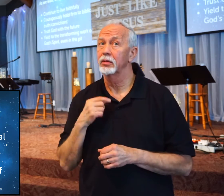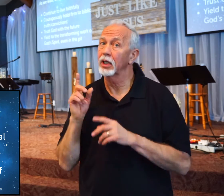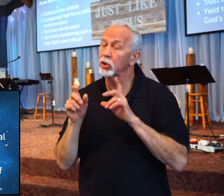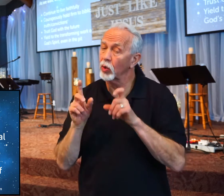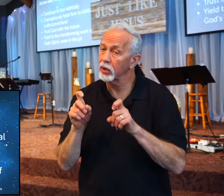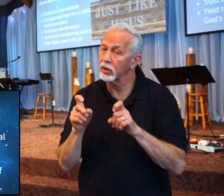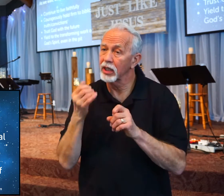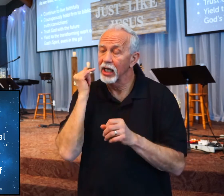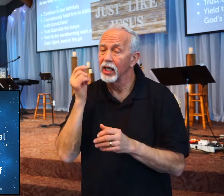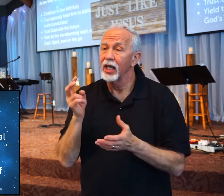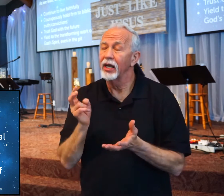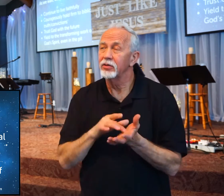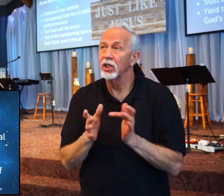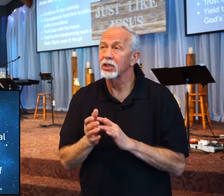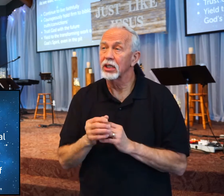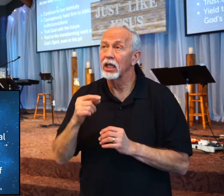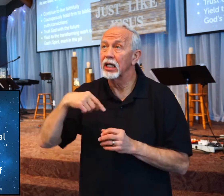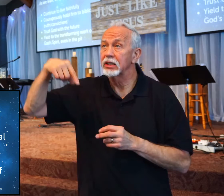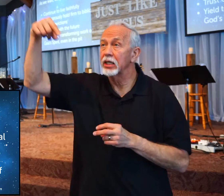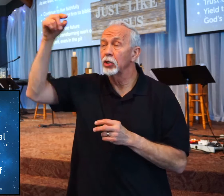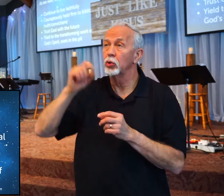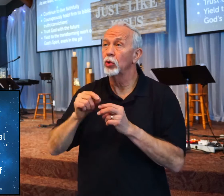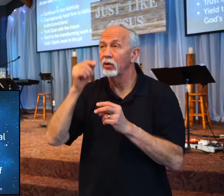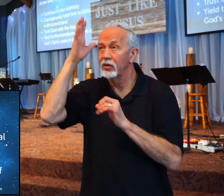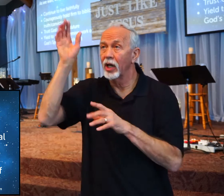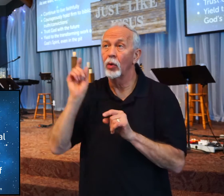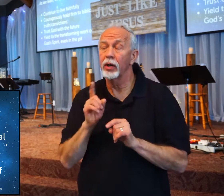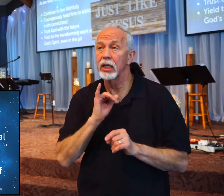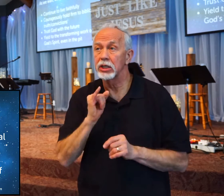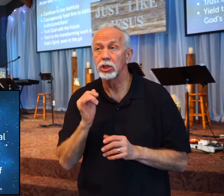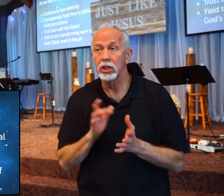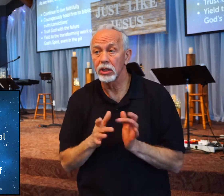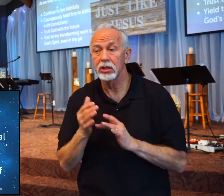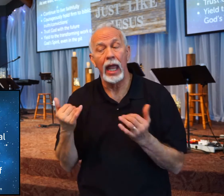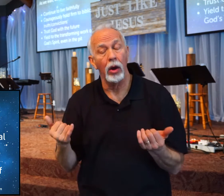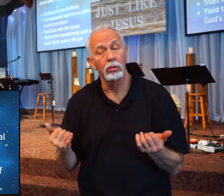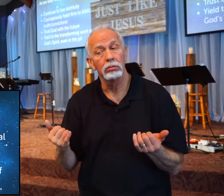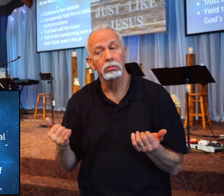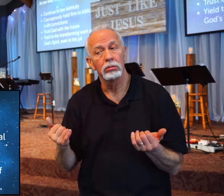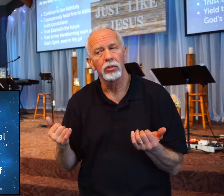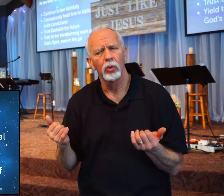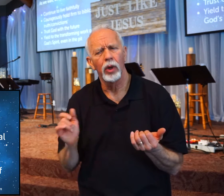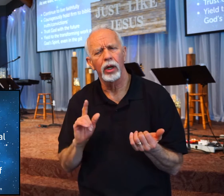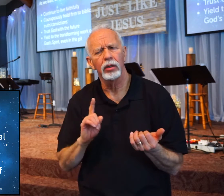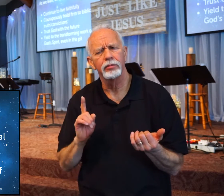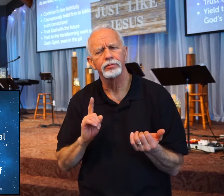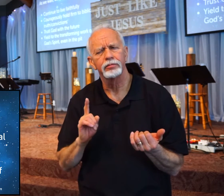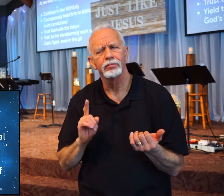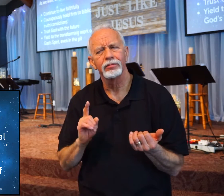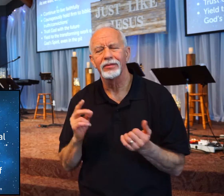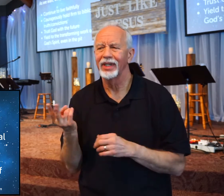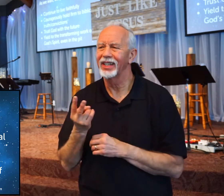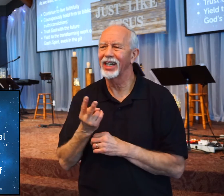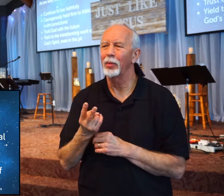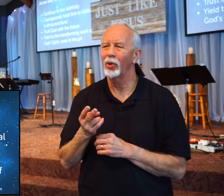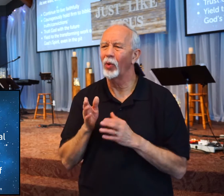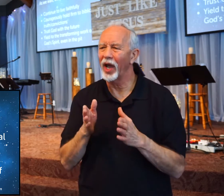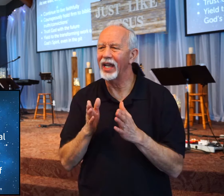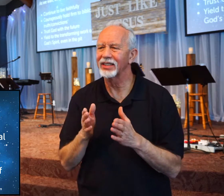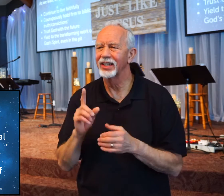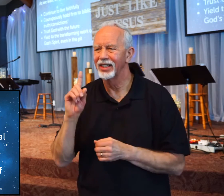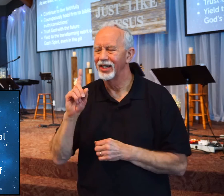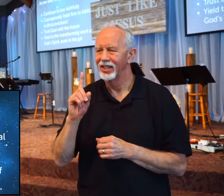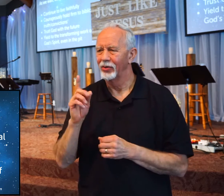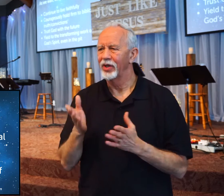If Jesus ascended to the Father, where is Jesus today? Well, we could answer that a couple of ways. In one sense,